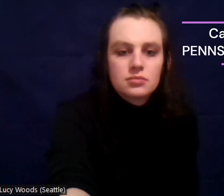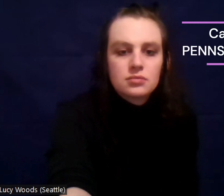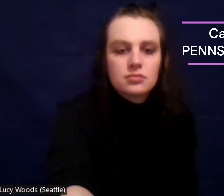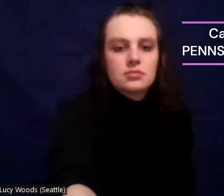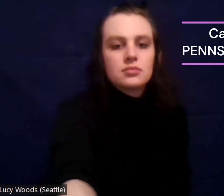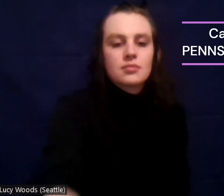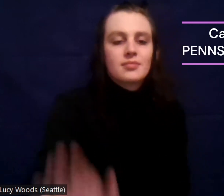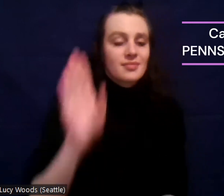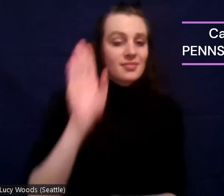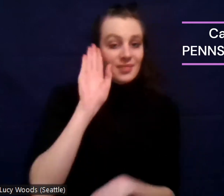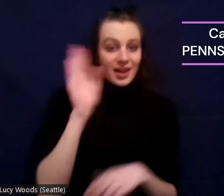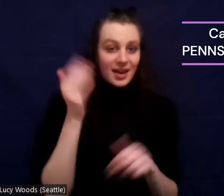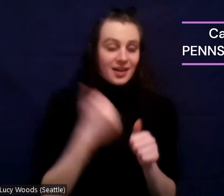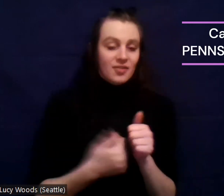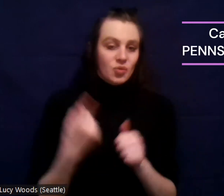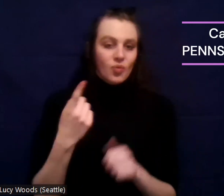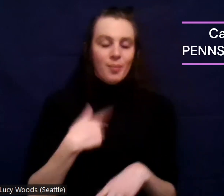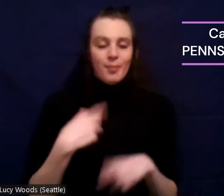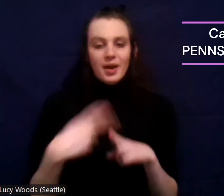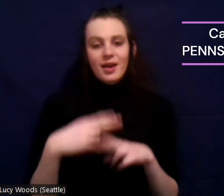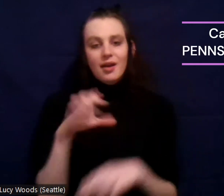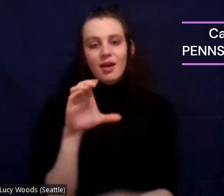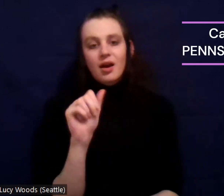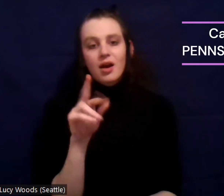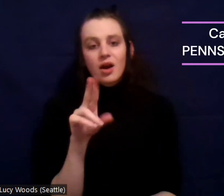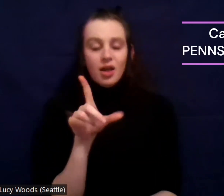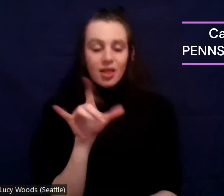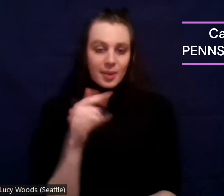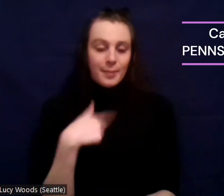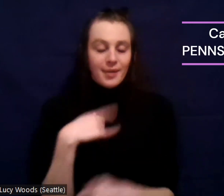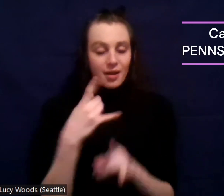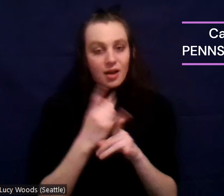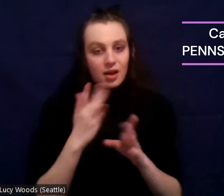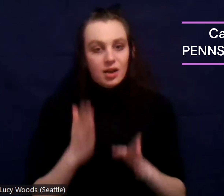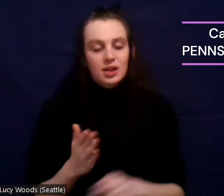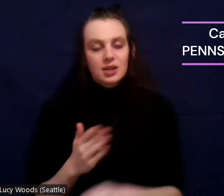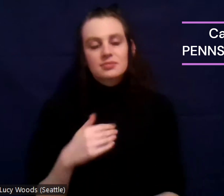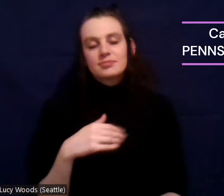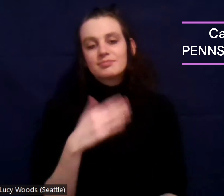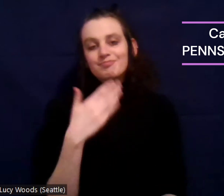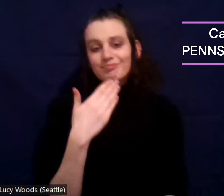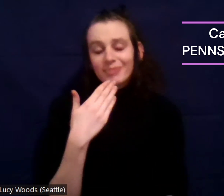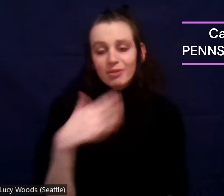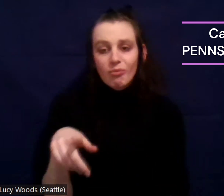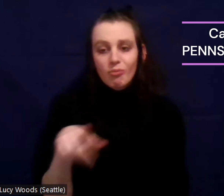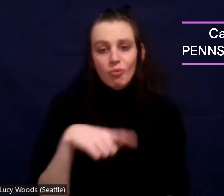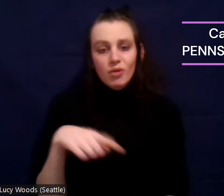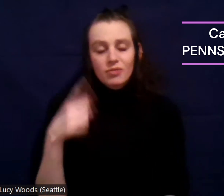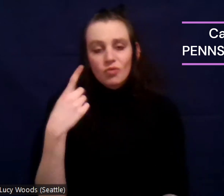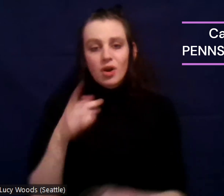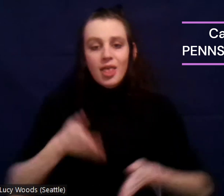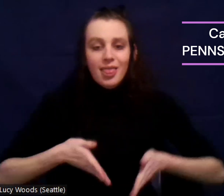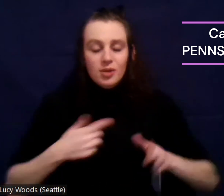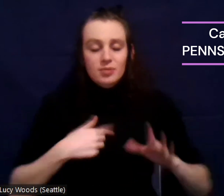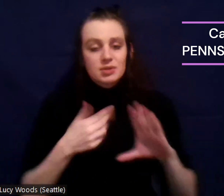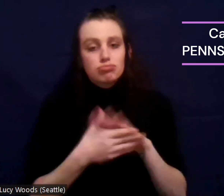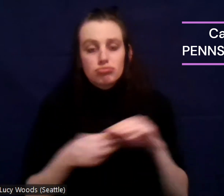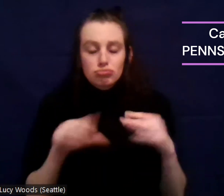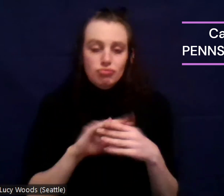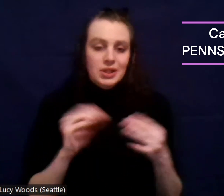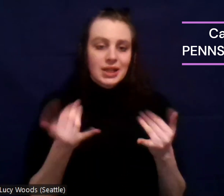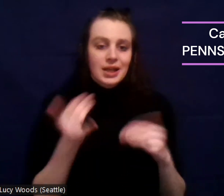Hi, everybody. I'm Carly. I'm an alcoholic. Thank you all for letting me speak tonight.